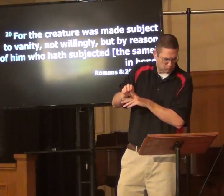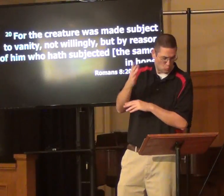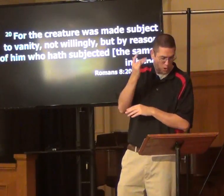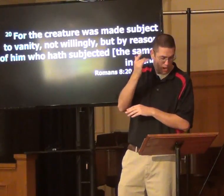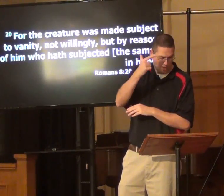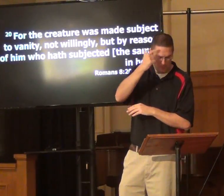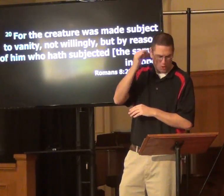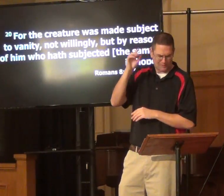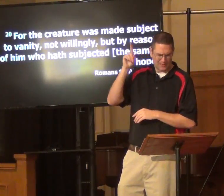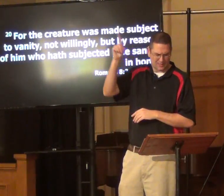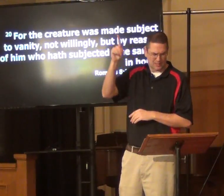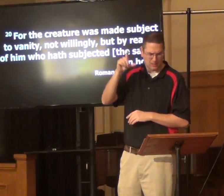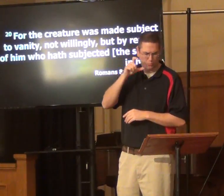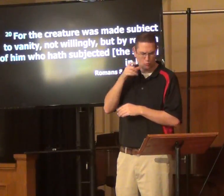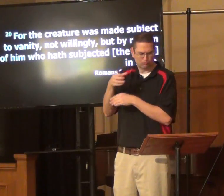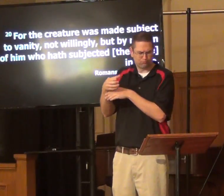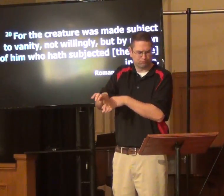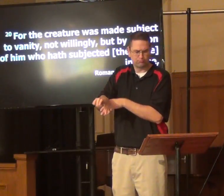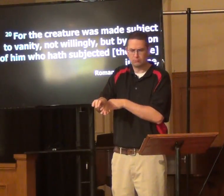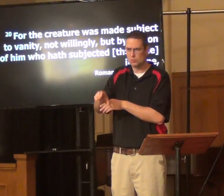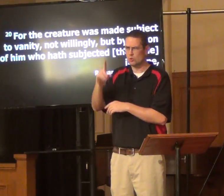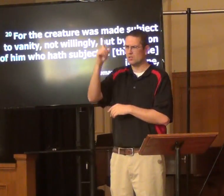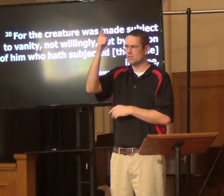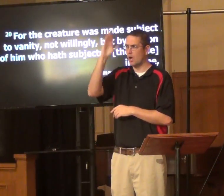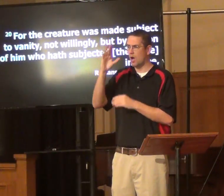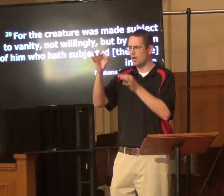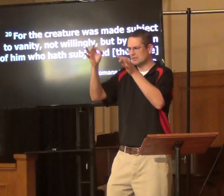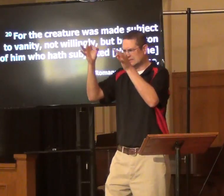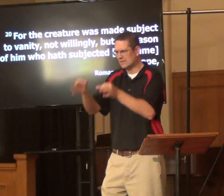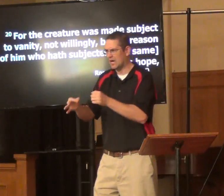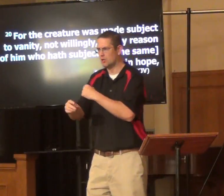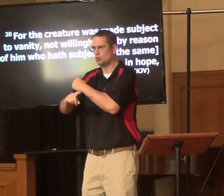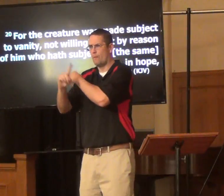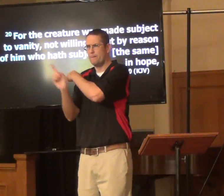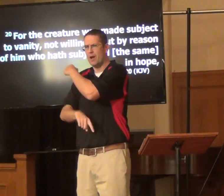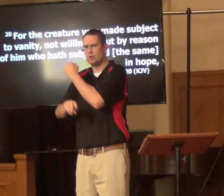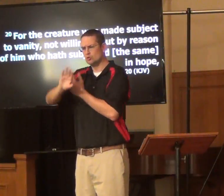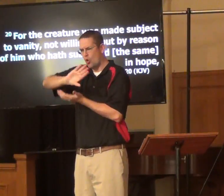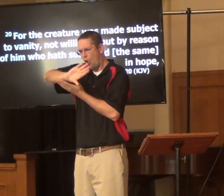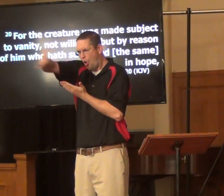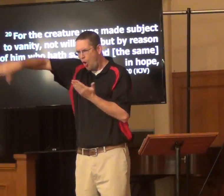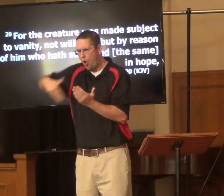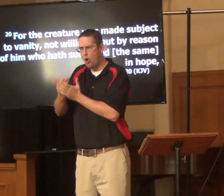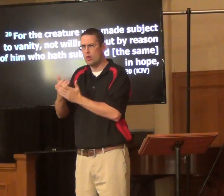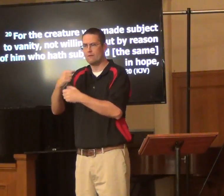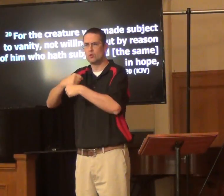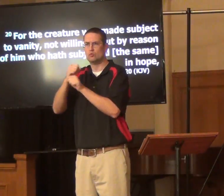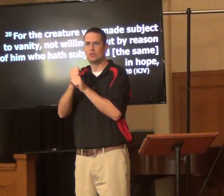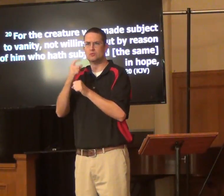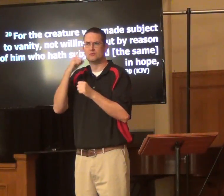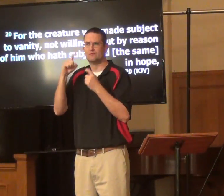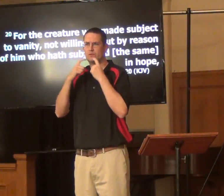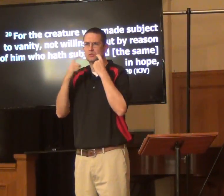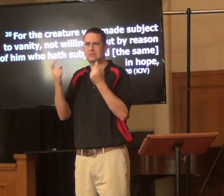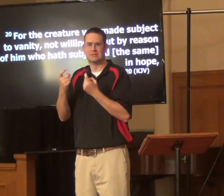They were because of God's decision to punish all of